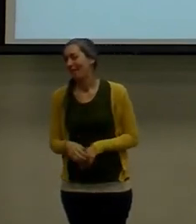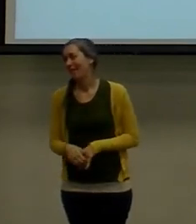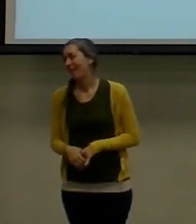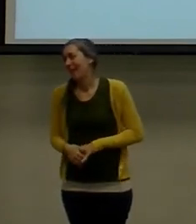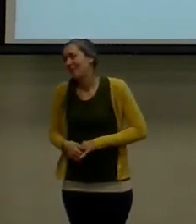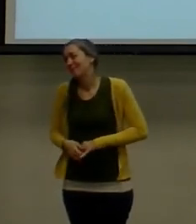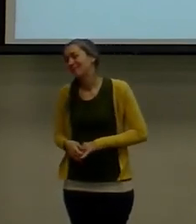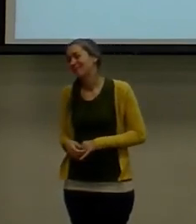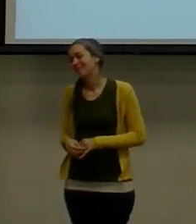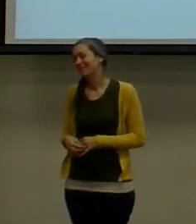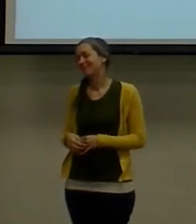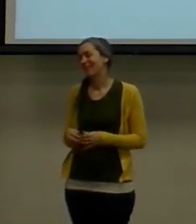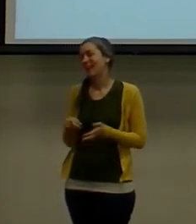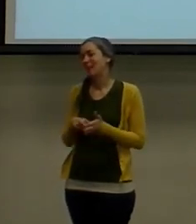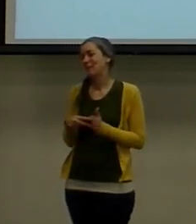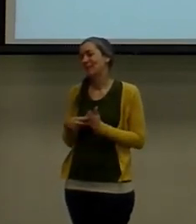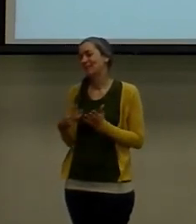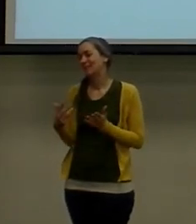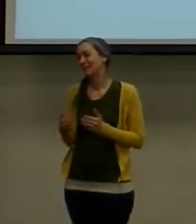I mean,